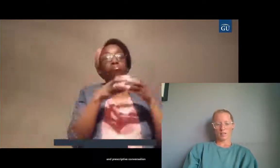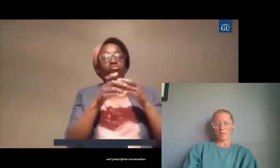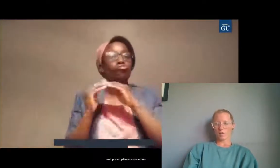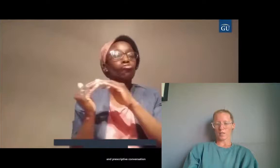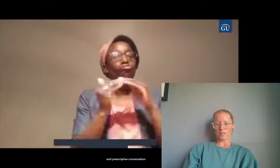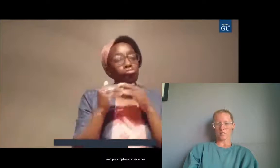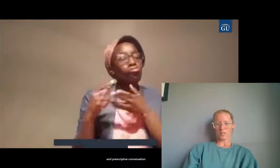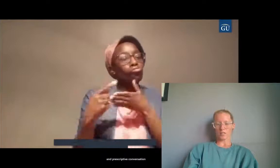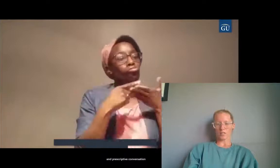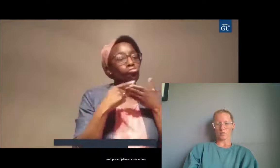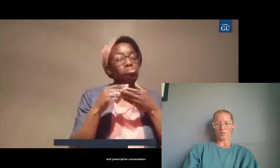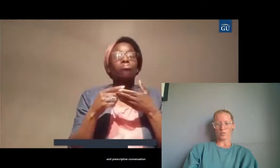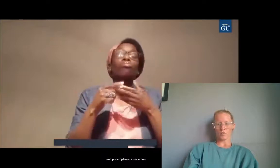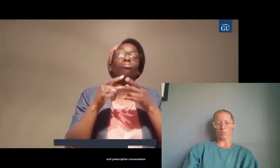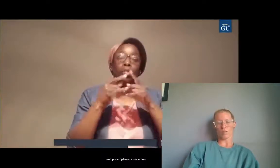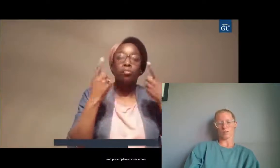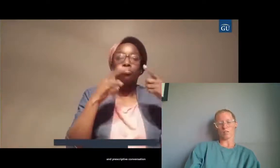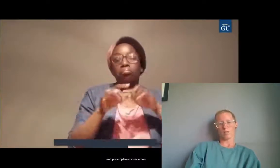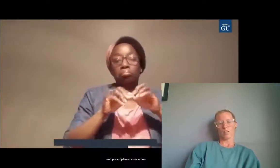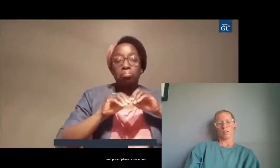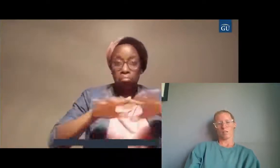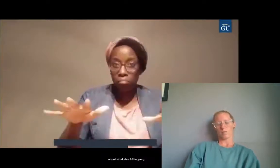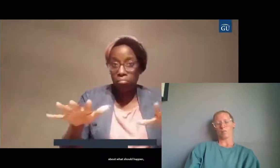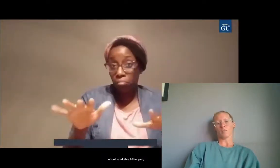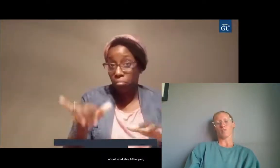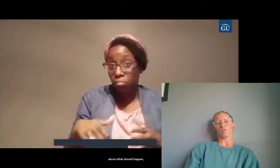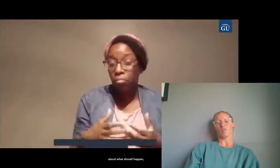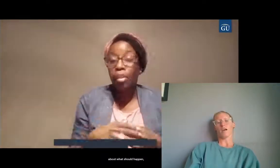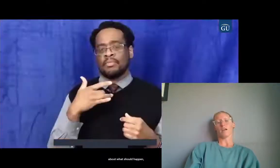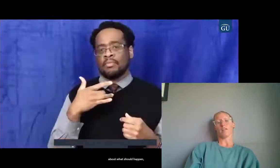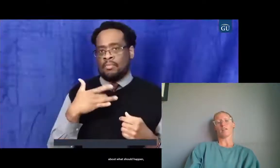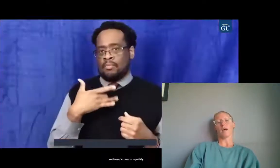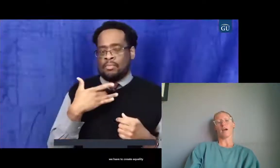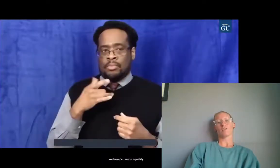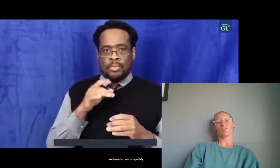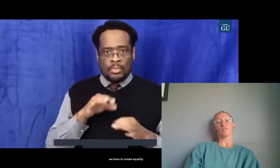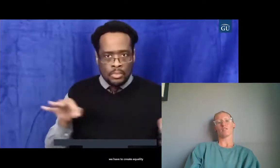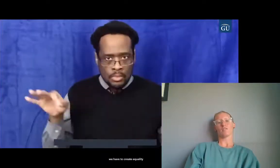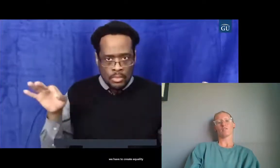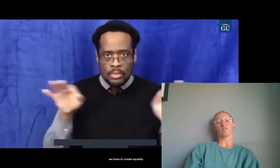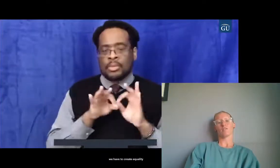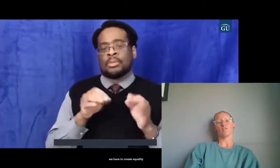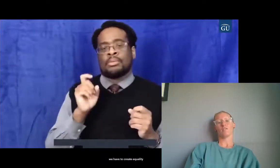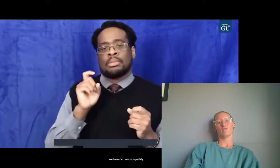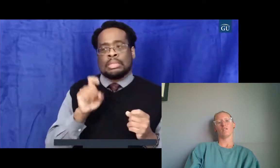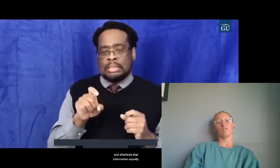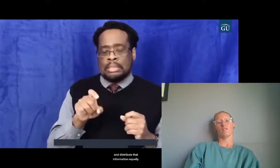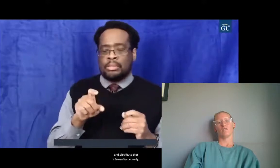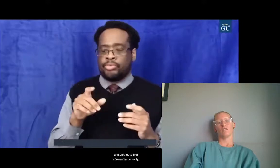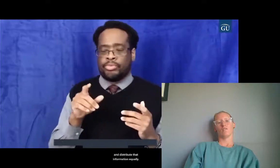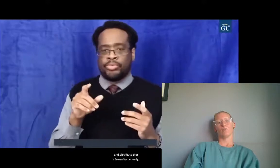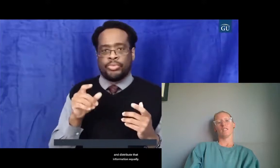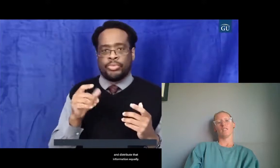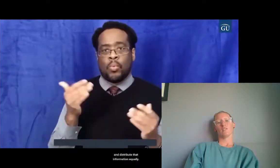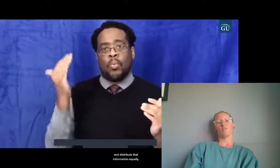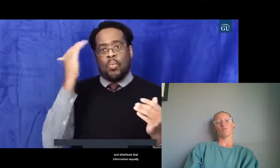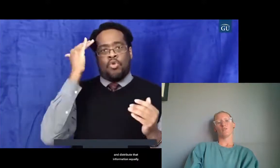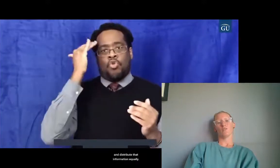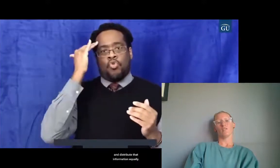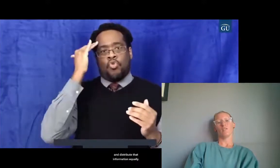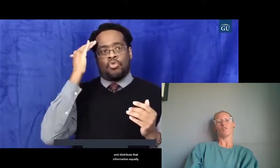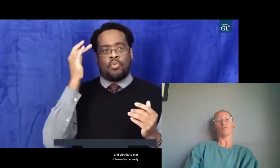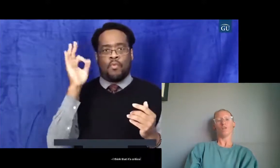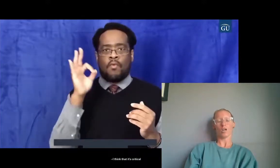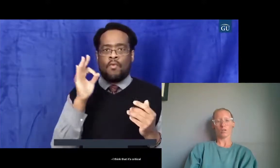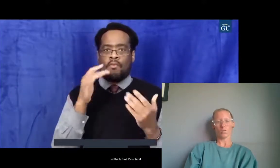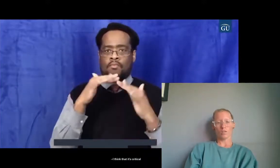And it's not about picking and choosing what is something you believe in or not, it's a package deal. We need